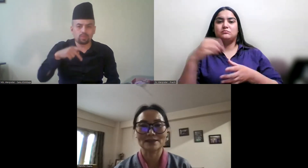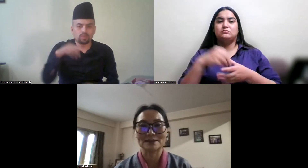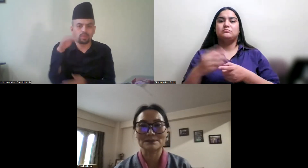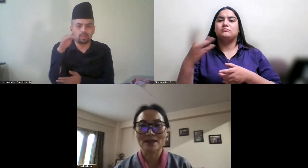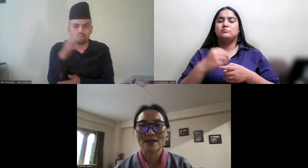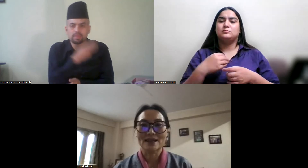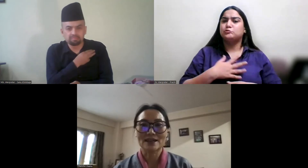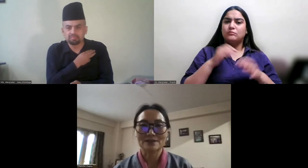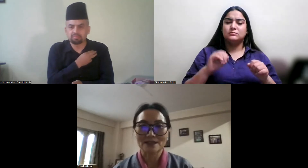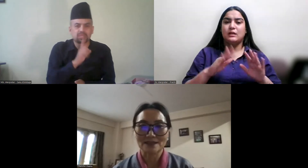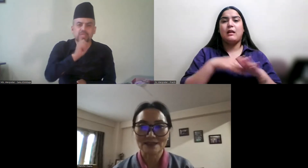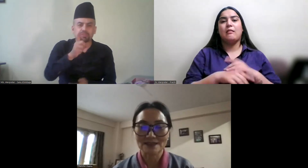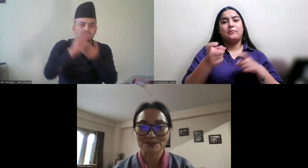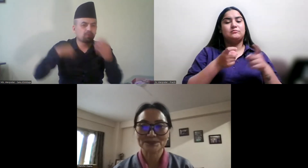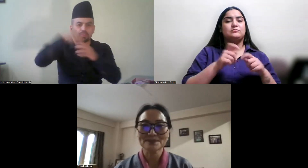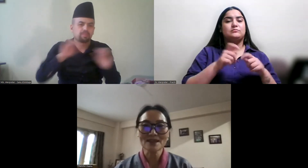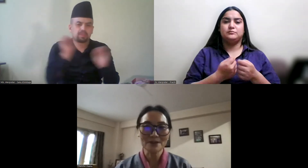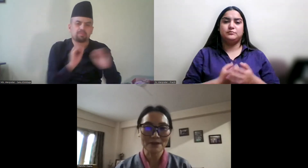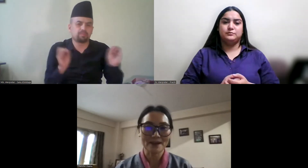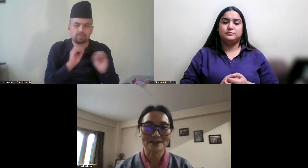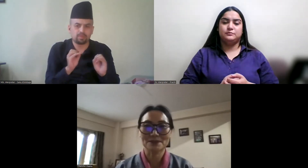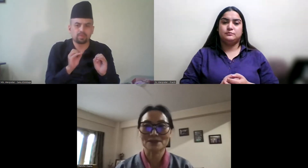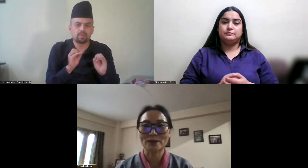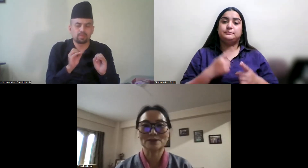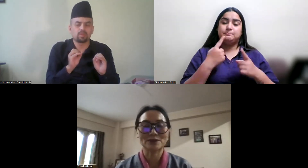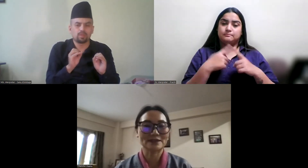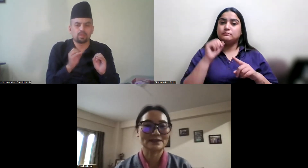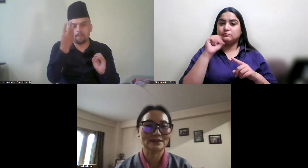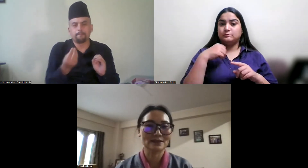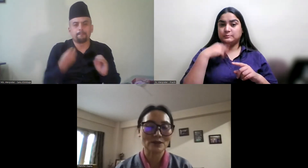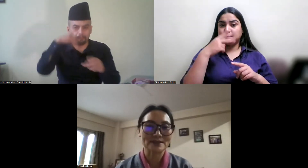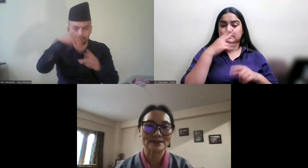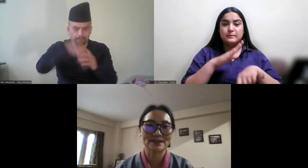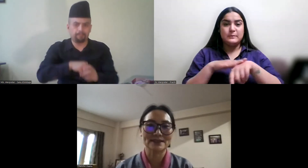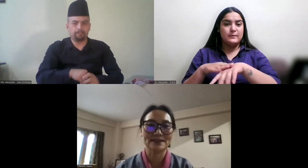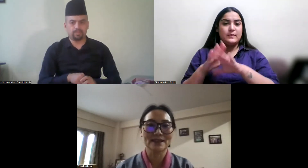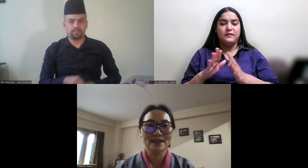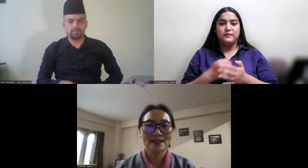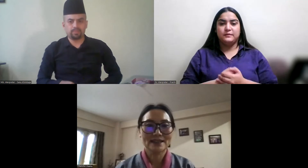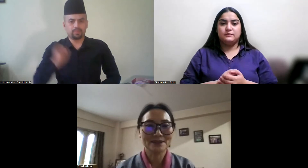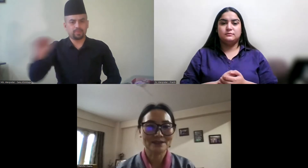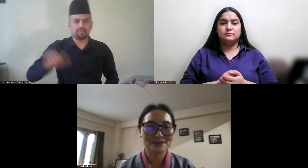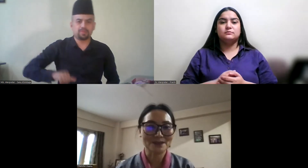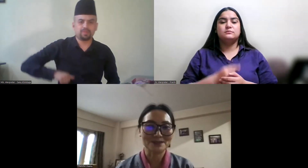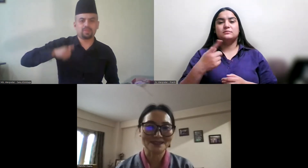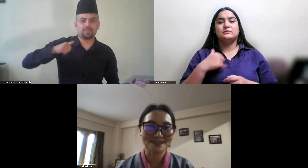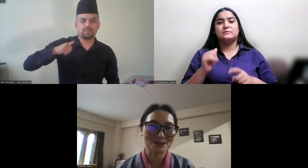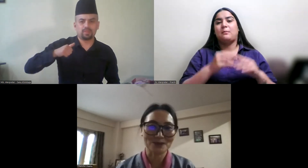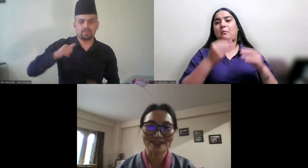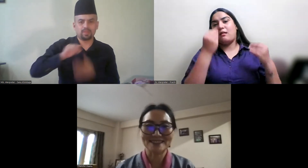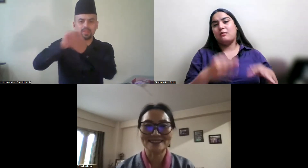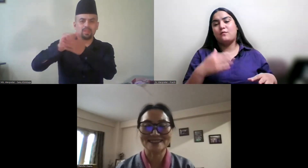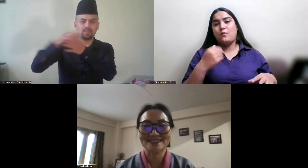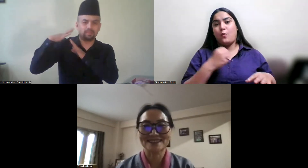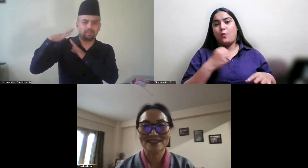part in governance affairs, but quite content in leaving the responsibility to